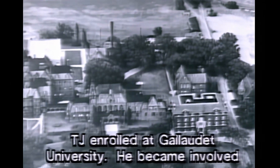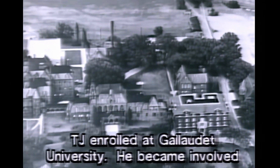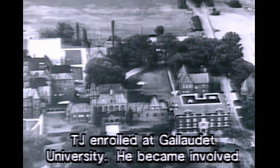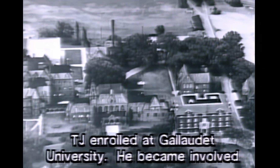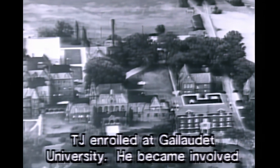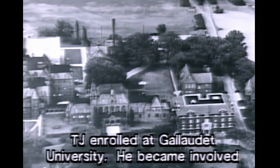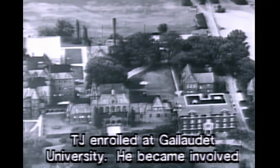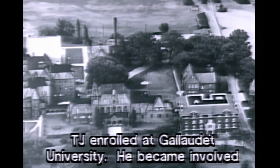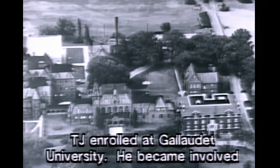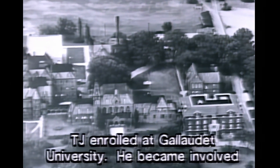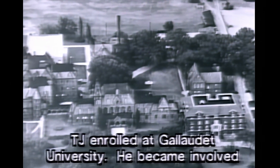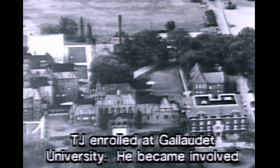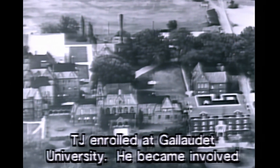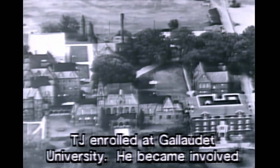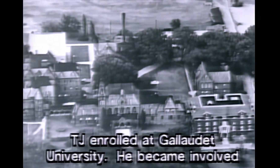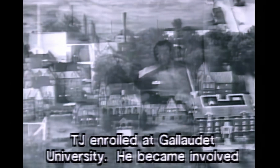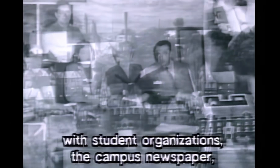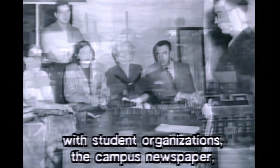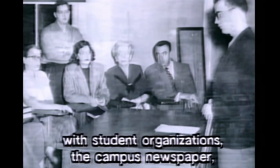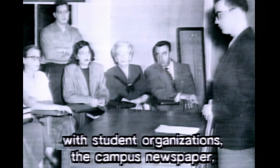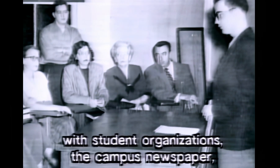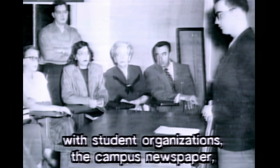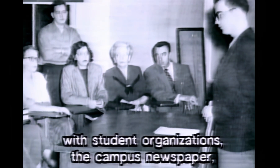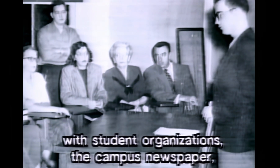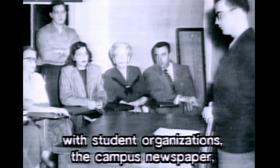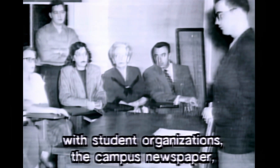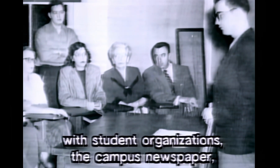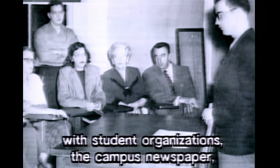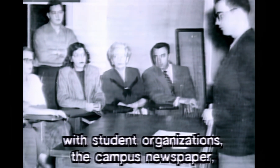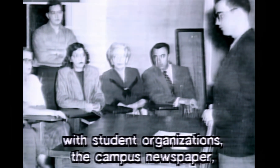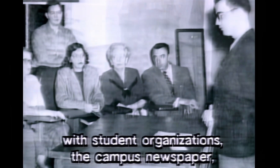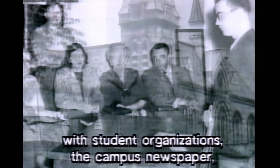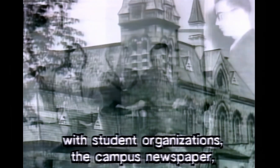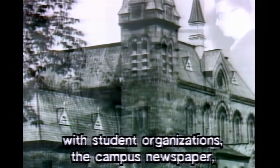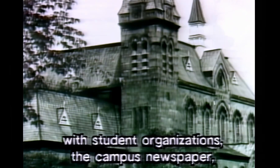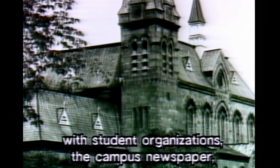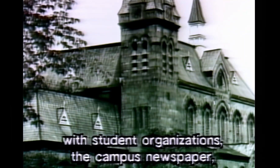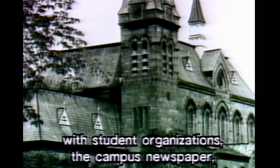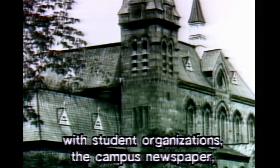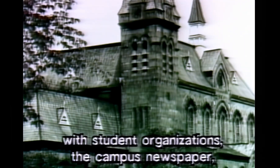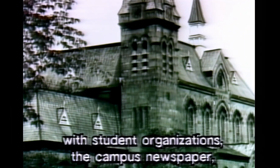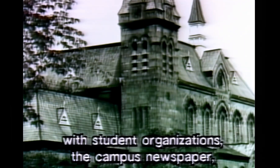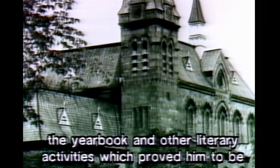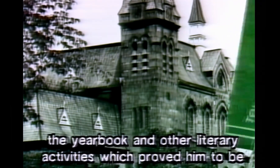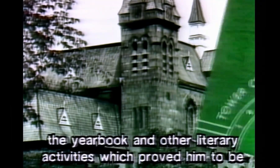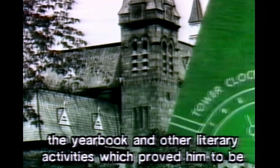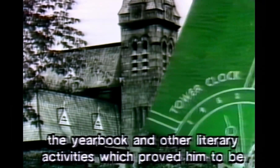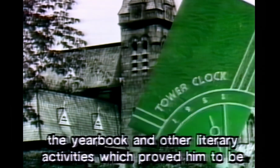TJ enrolled at Gallaudet University. He became involved with student organizations, the campus newspaper, the yearbook, and